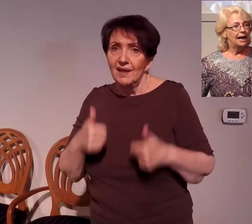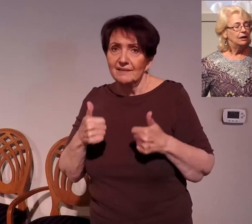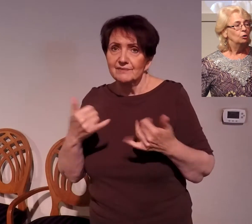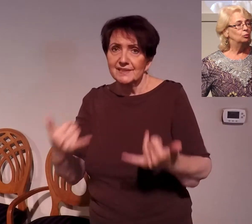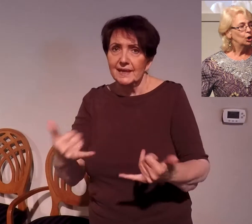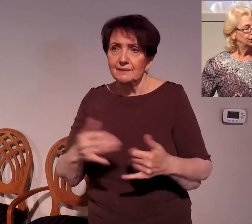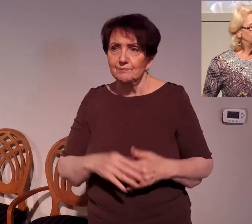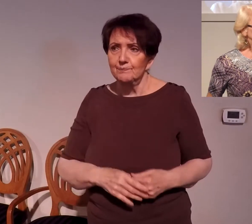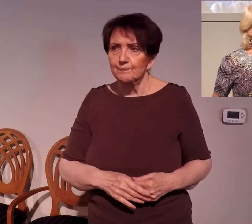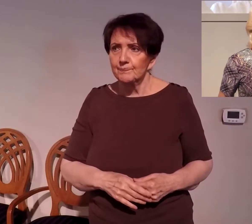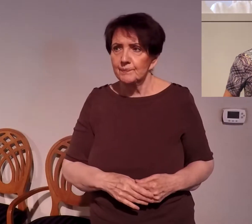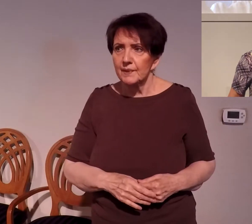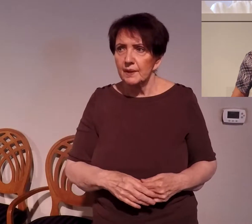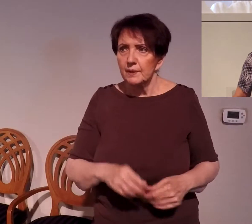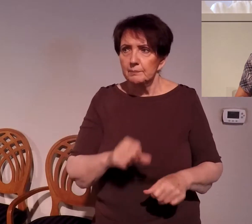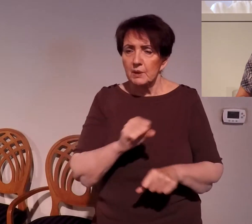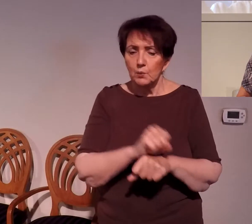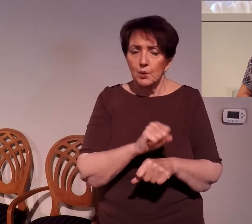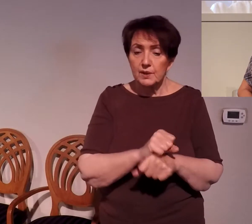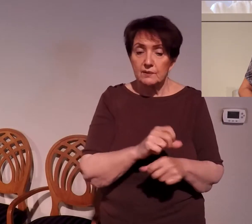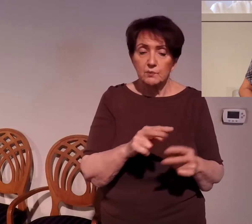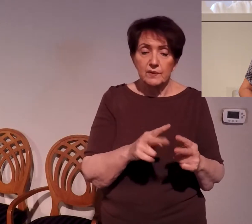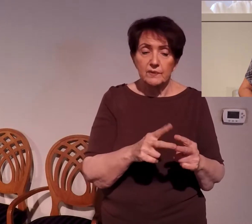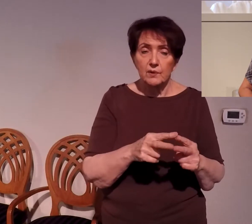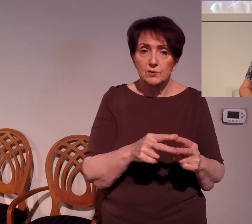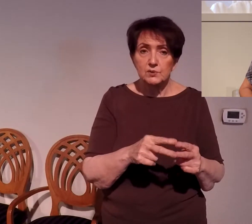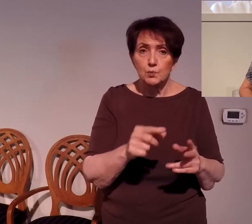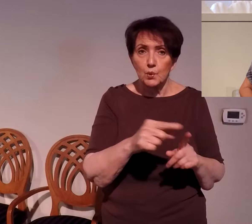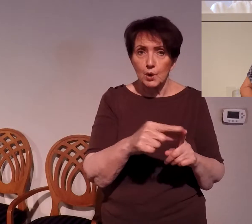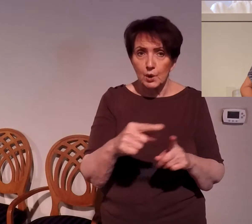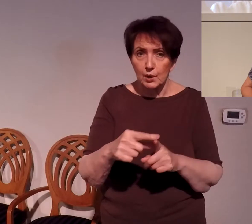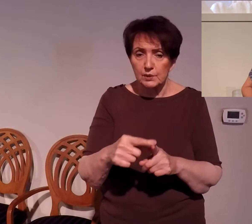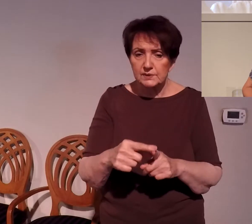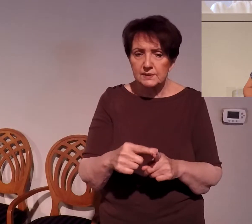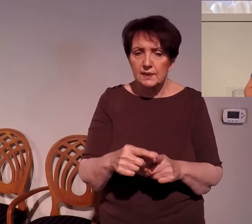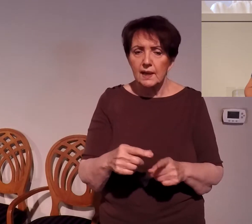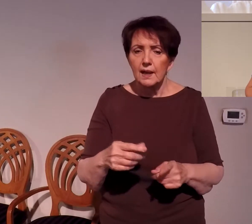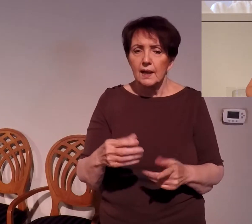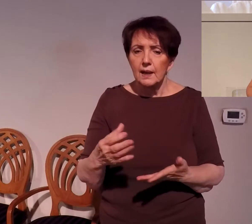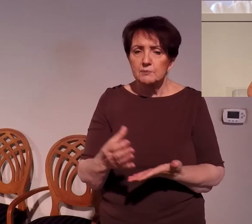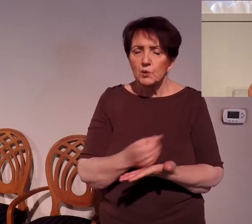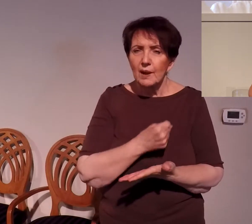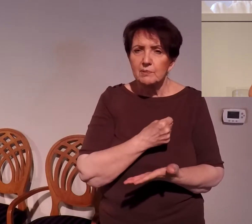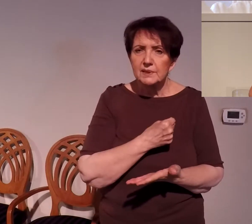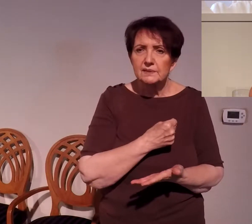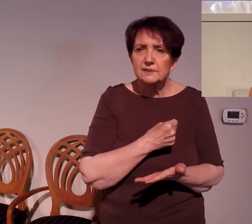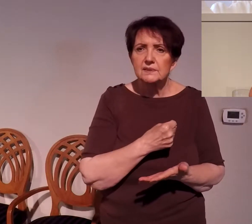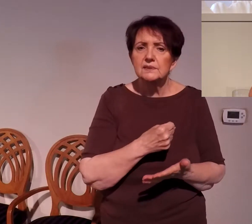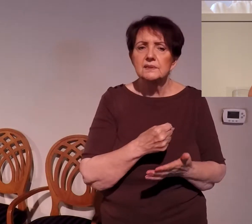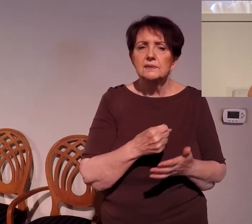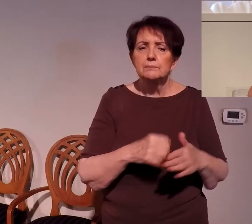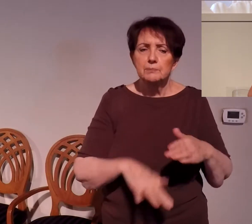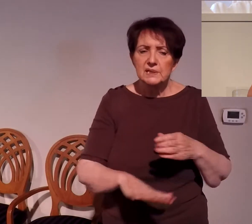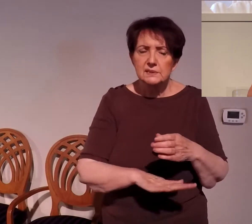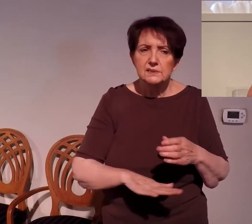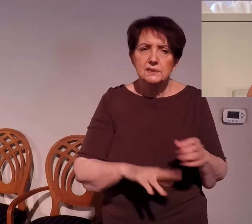And by working with those words, I'm grabbing that essential nature,